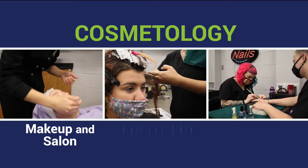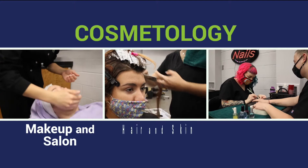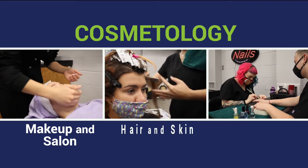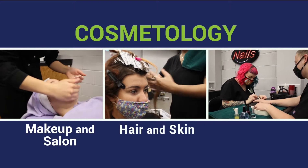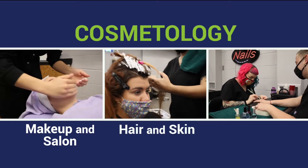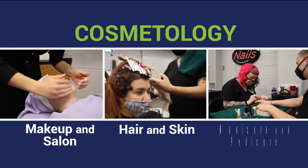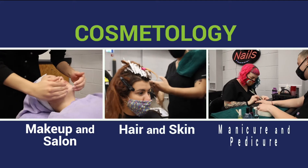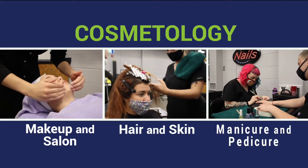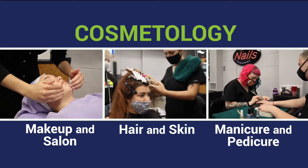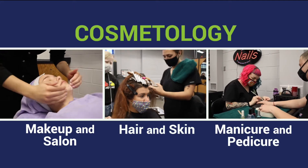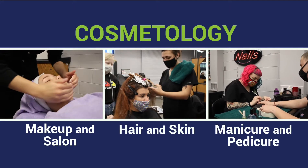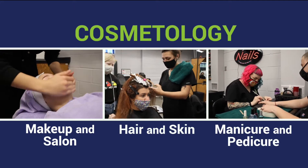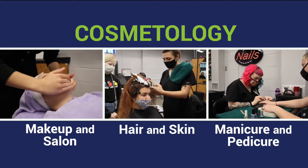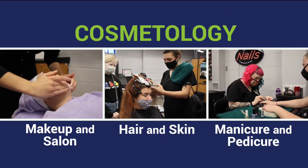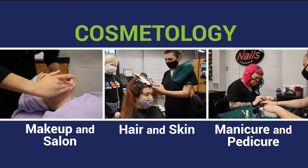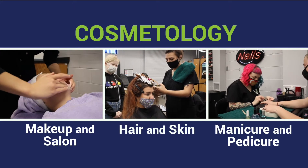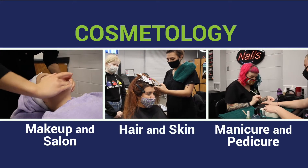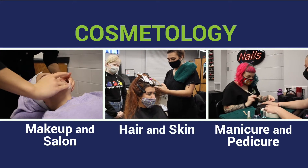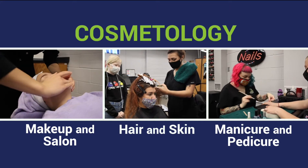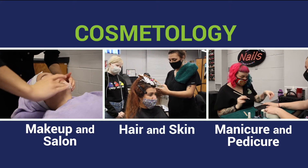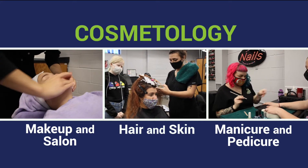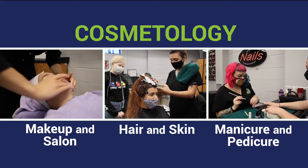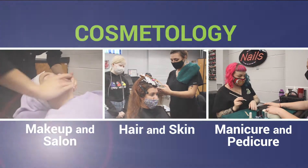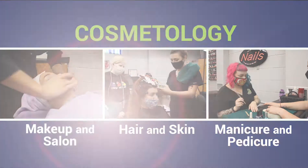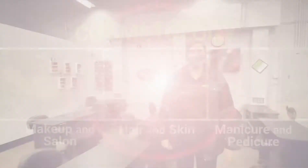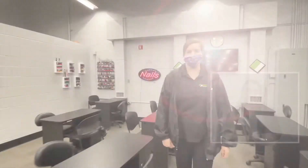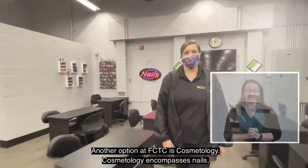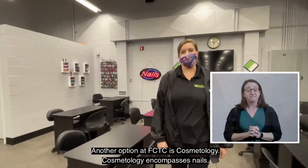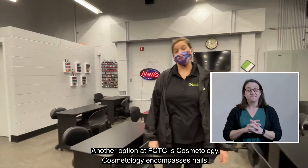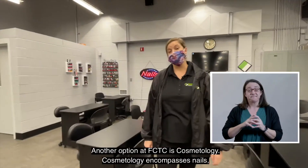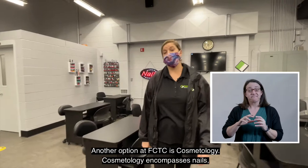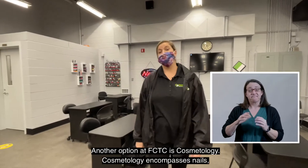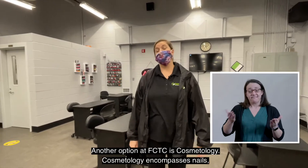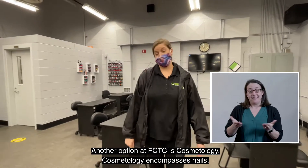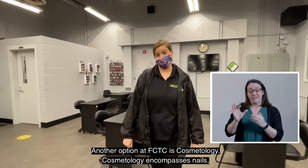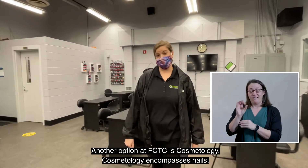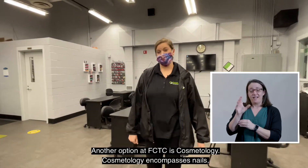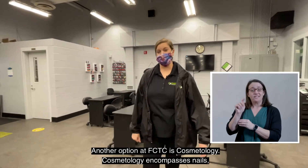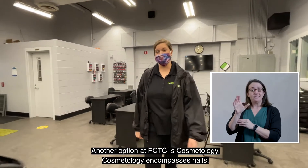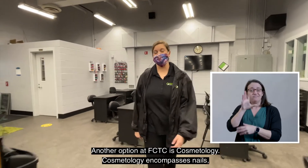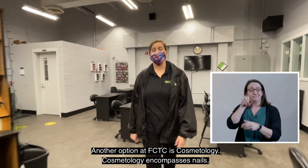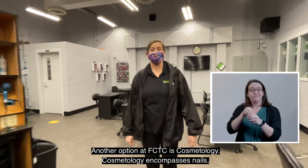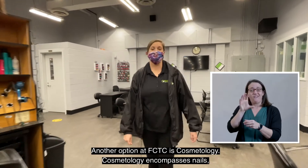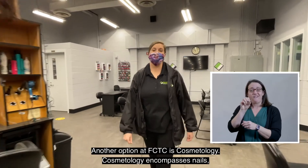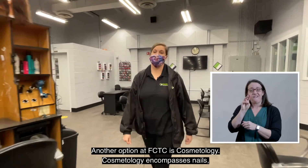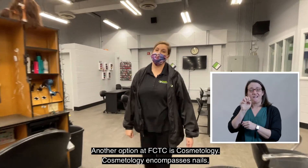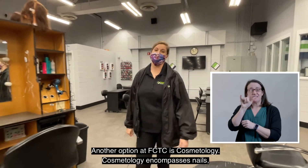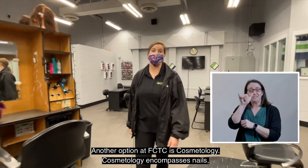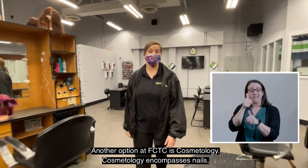Cosmetology, makeup and salon, hair and skin, manicure and pedicure. Another option at FCTC is